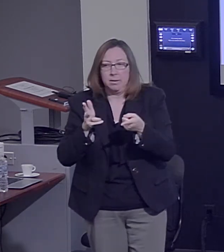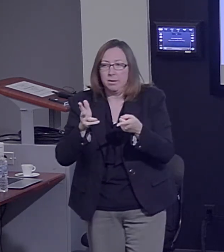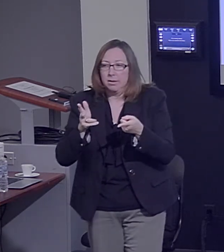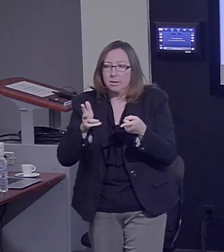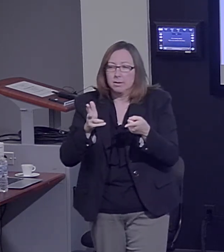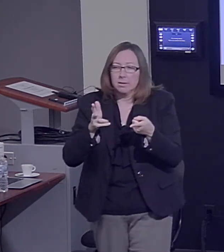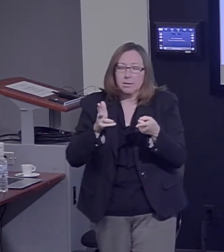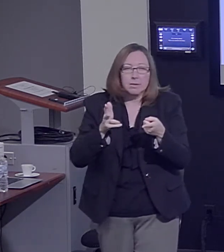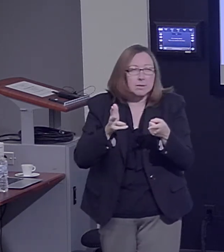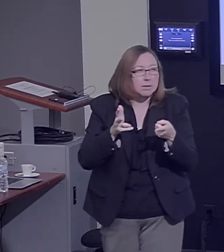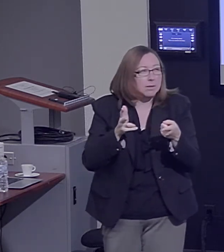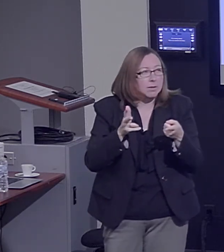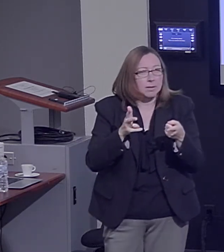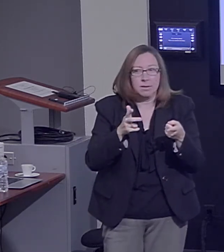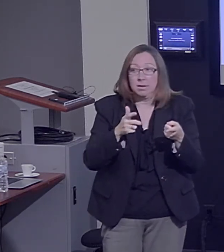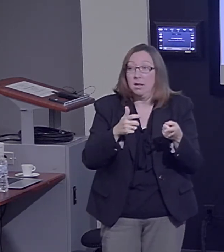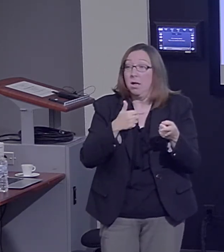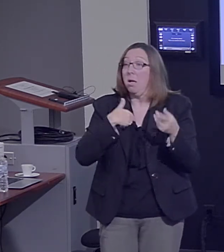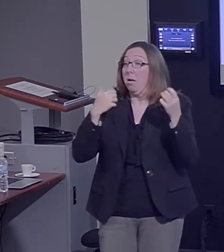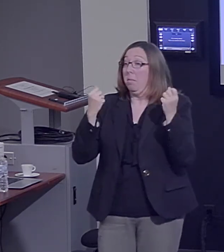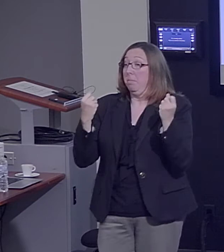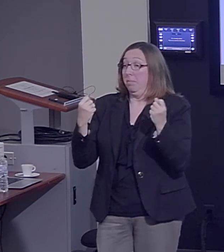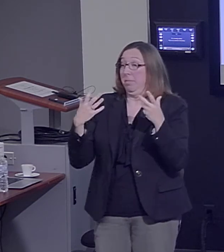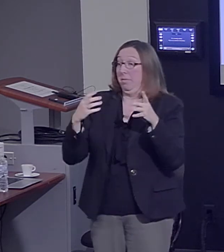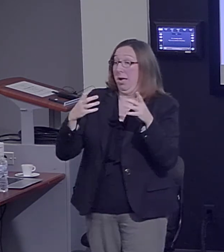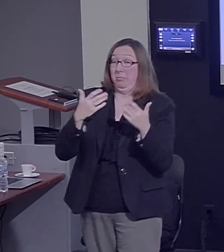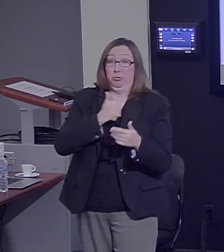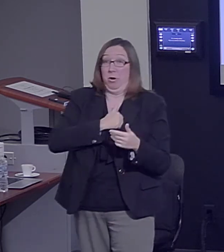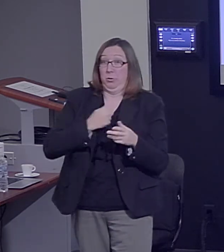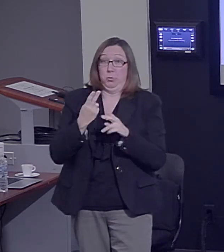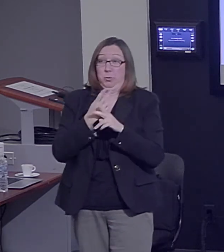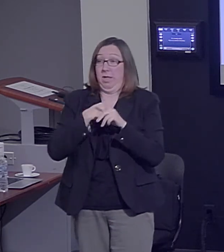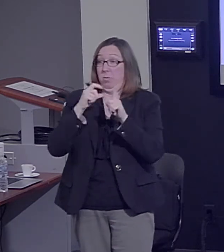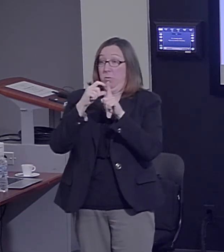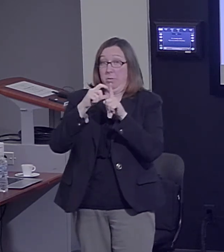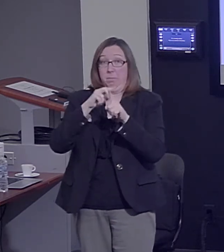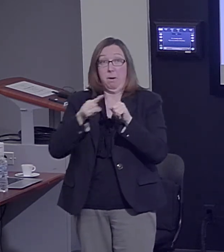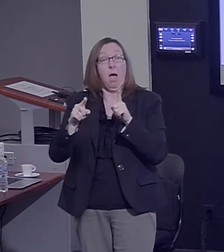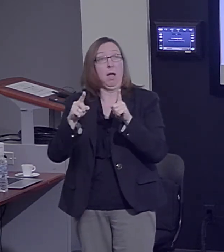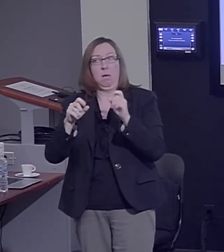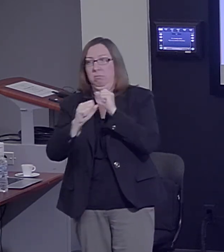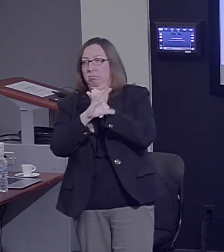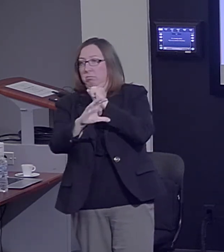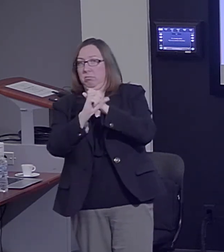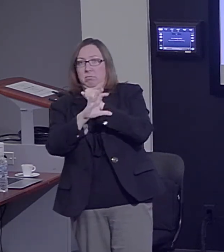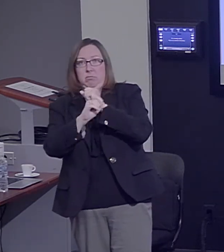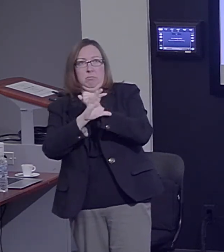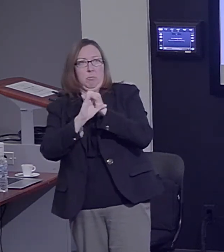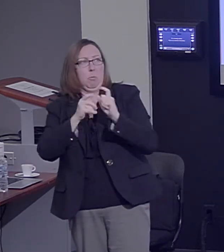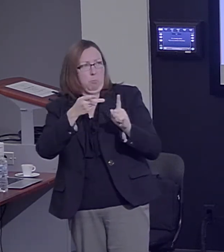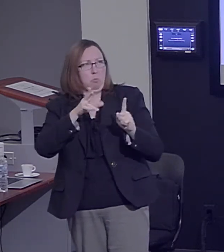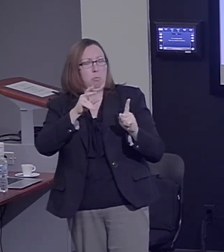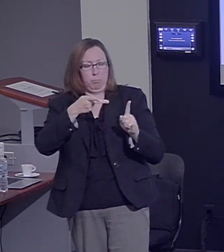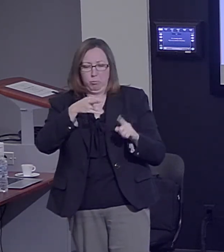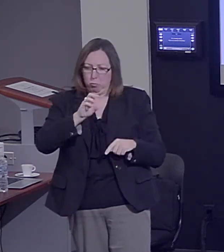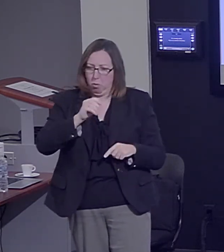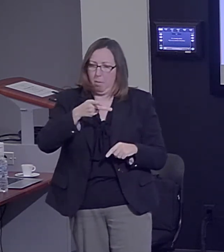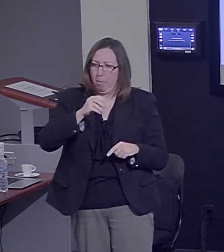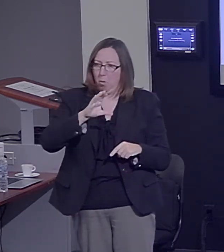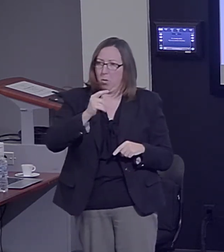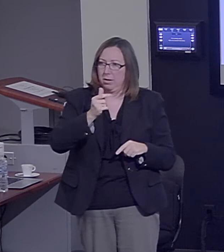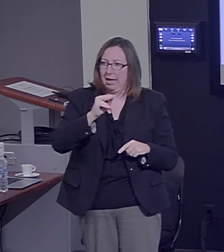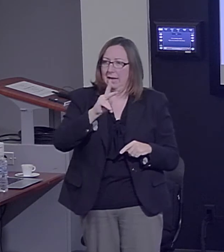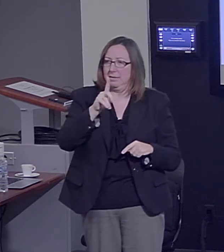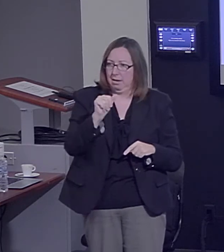Goebbels, which made a propaganda saying, how it's possible that our country, which is probably the most civilized in the world, lost